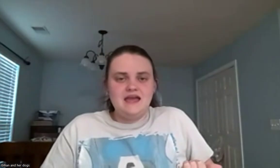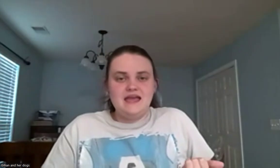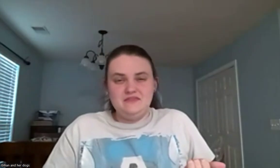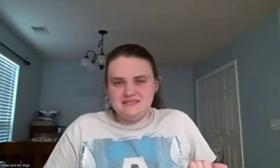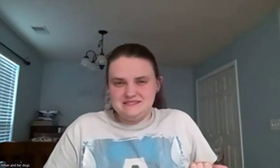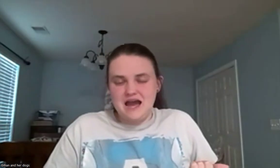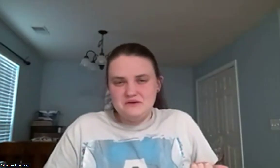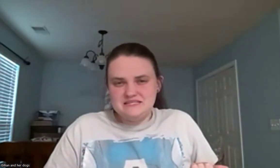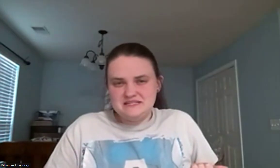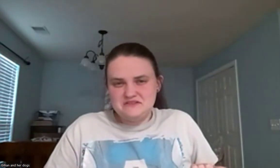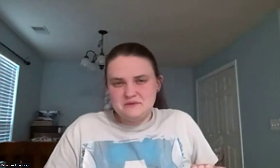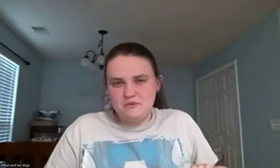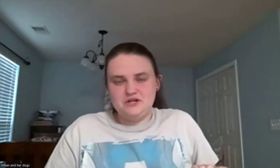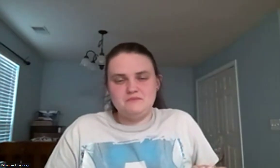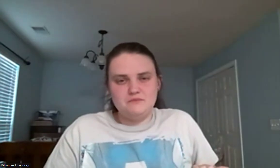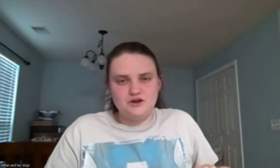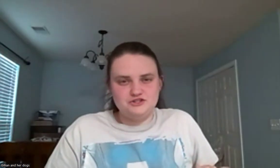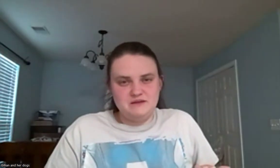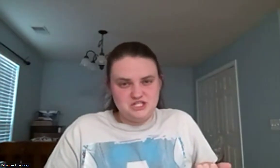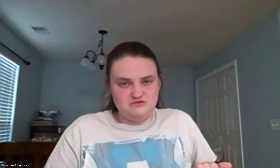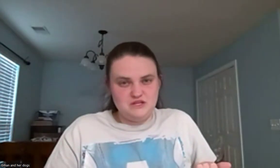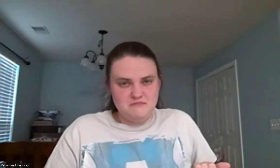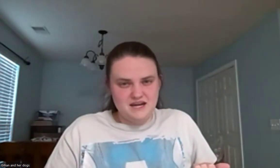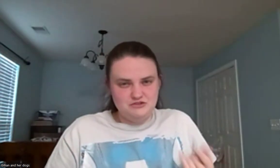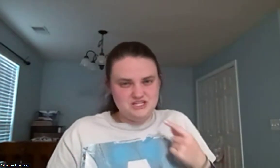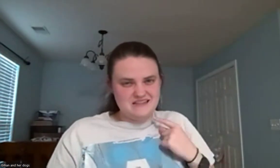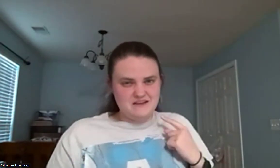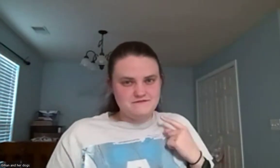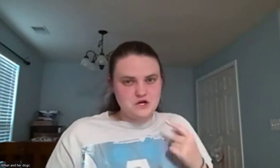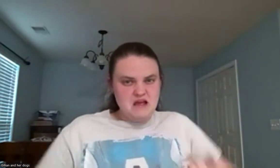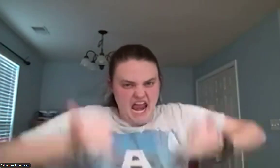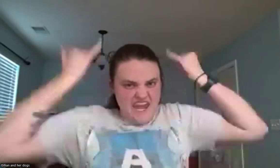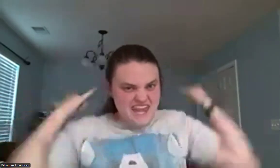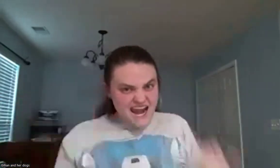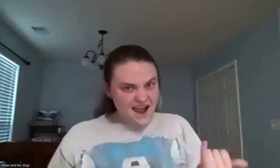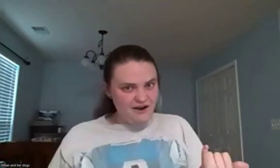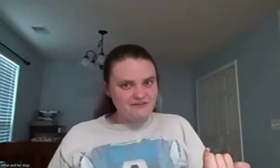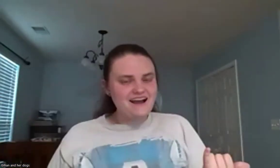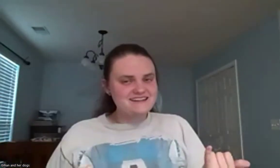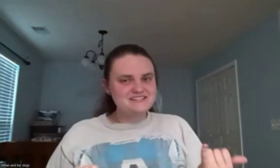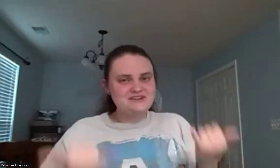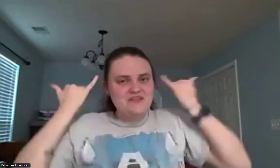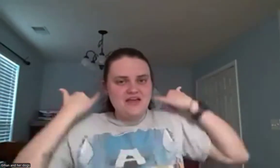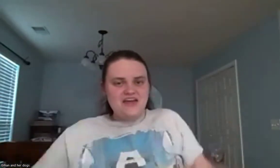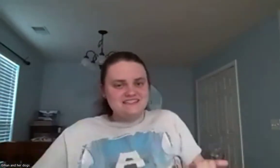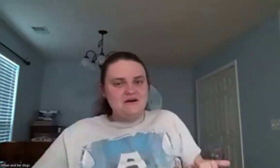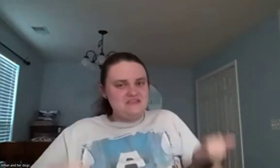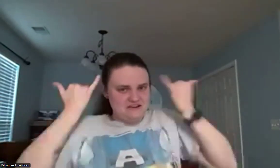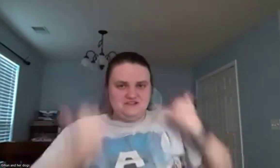And this, I always like to think about when your mom calls your name and she's really mad at you and she has that like firm now kind of deal. That's how I think of this